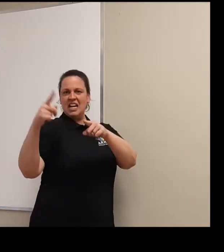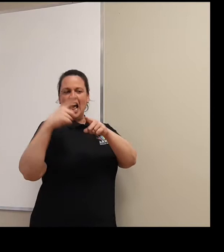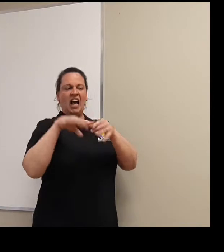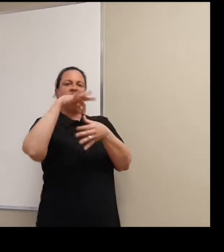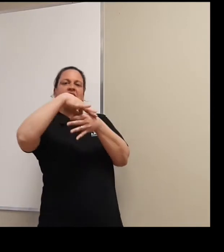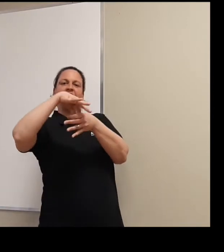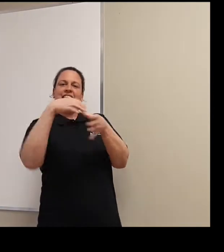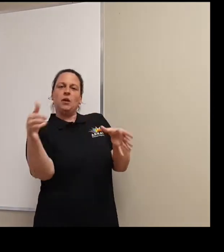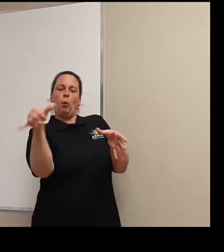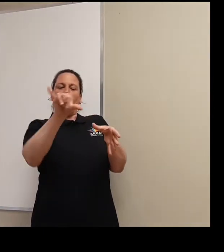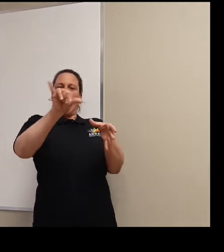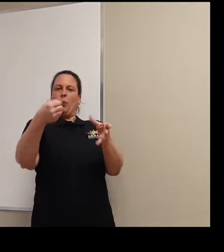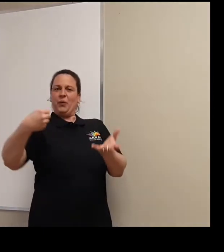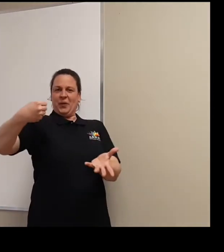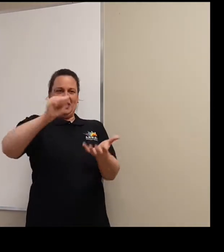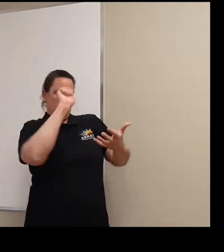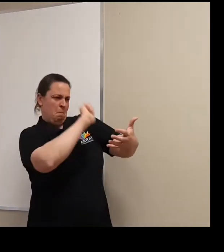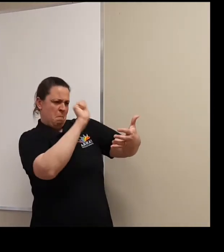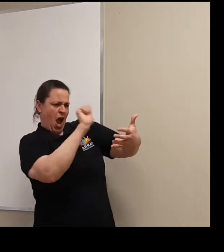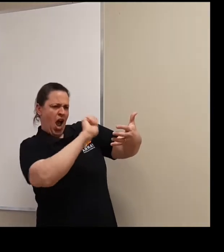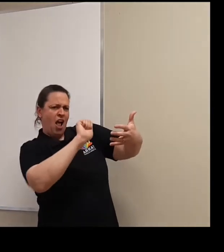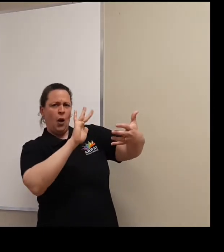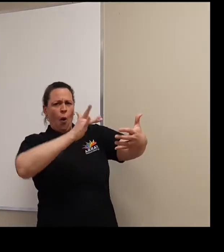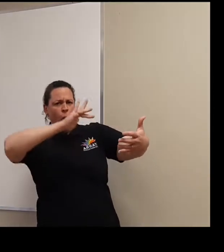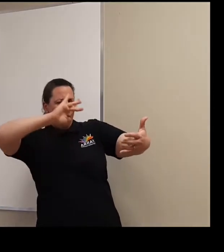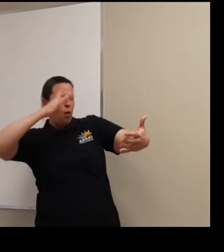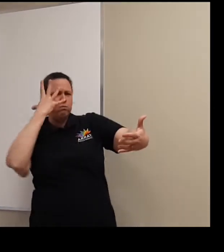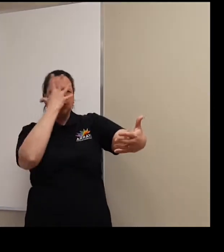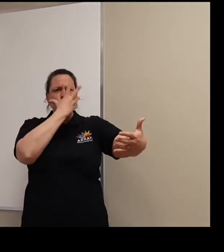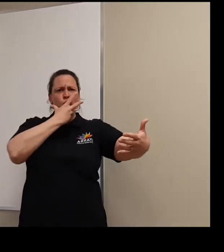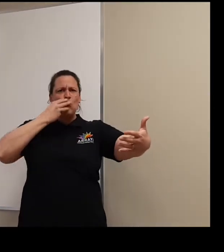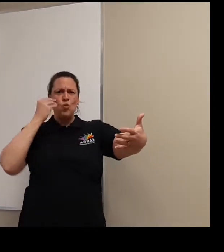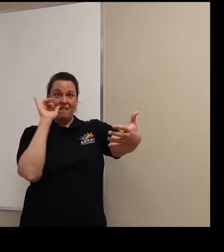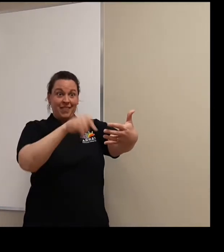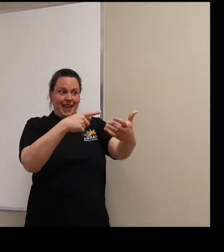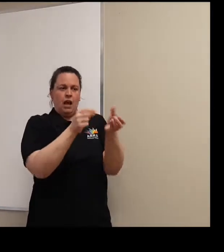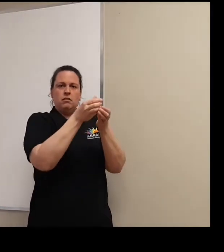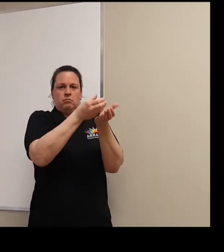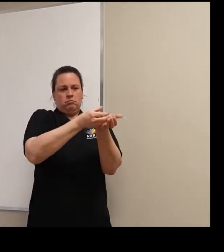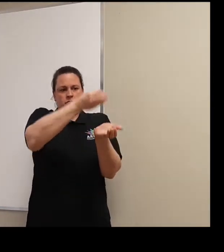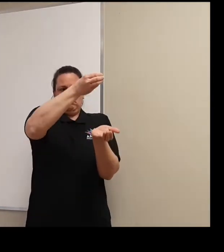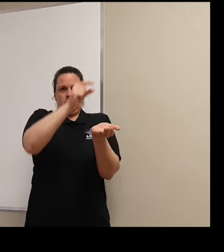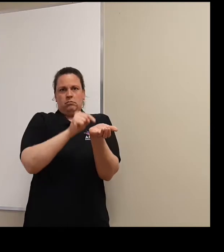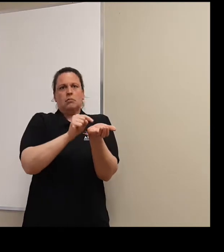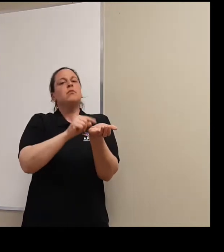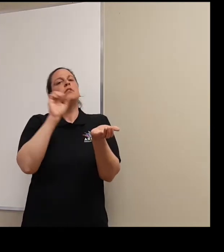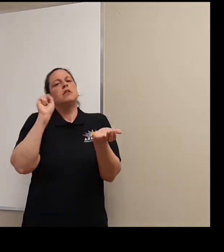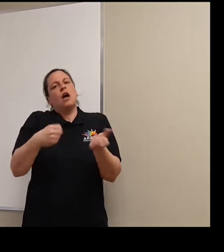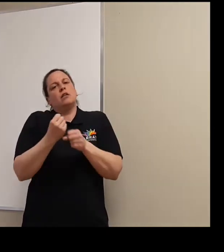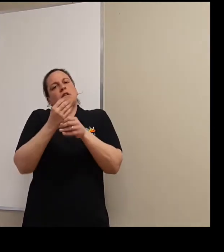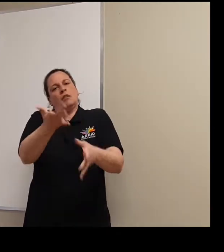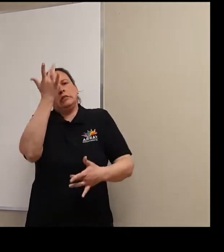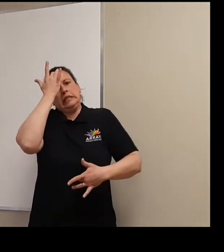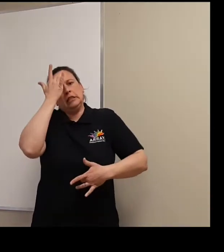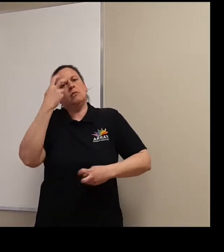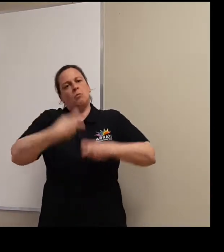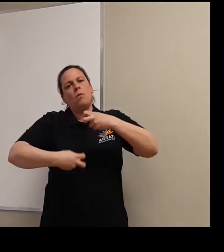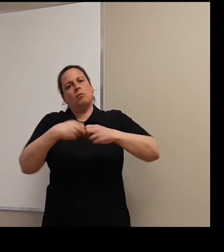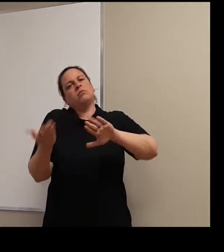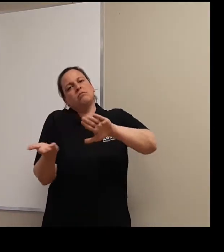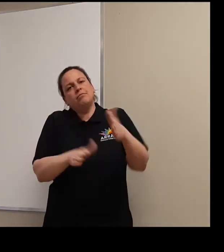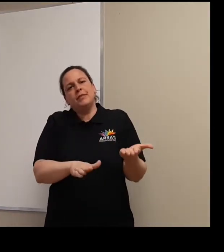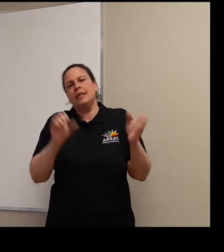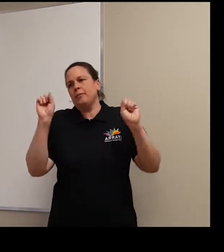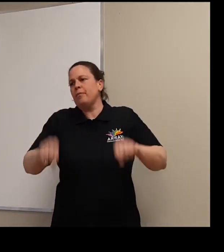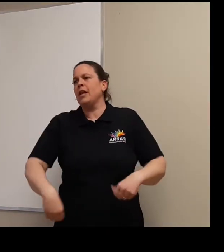fast, large fire and fast reduction effect. Other examples would be the cleaner or polish people use to